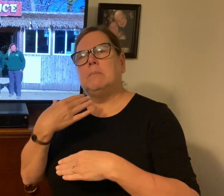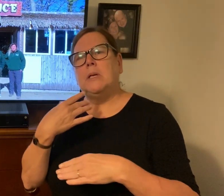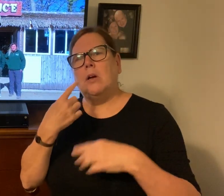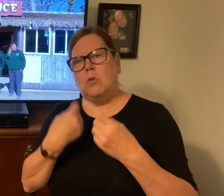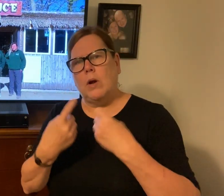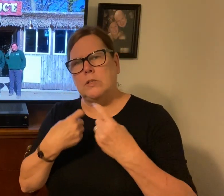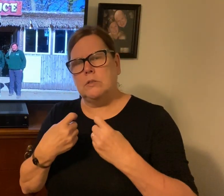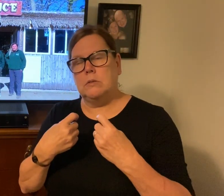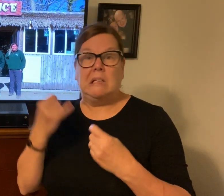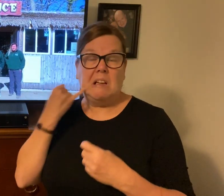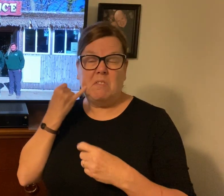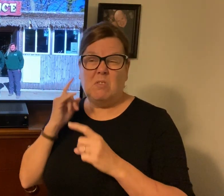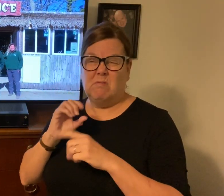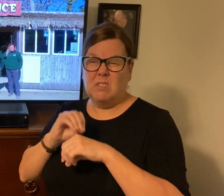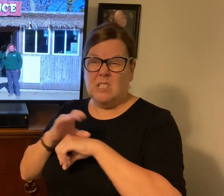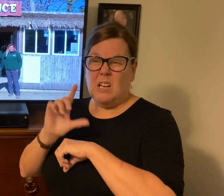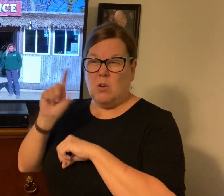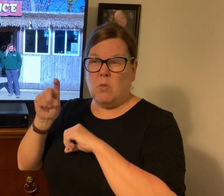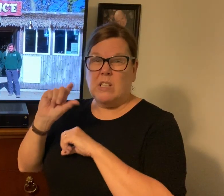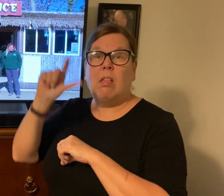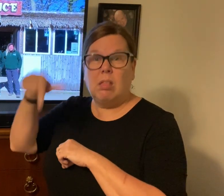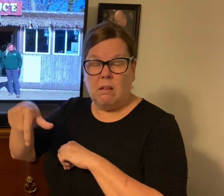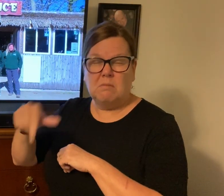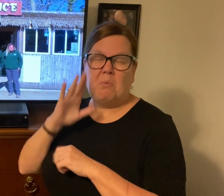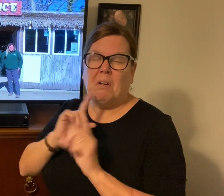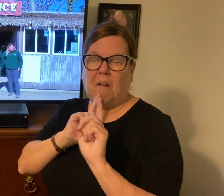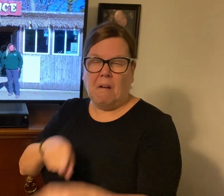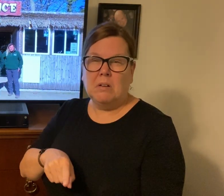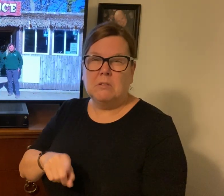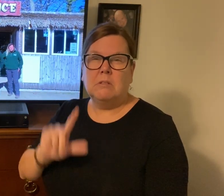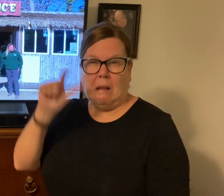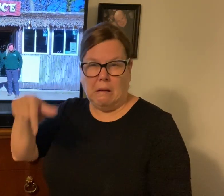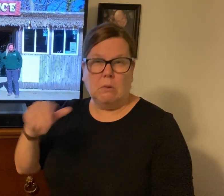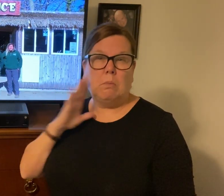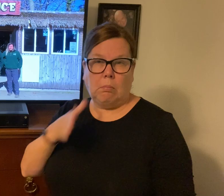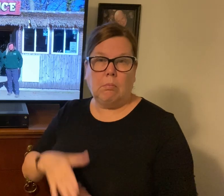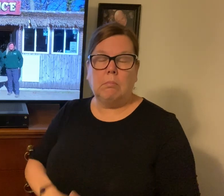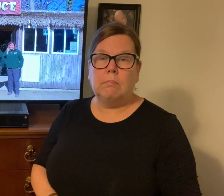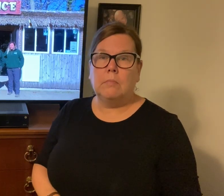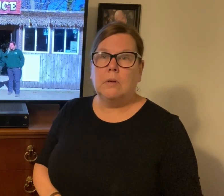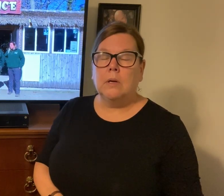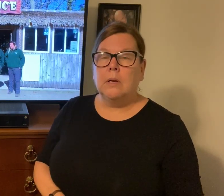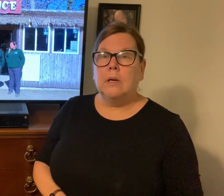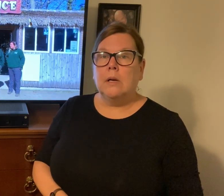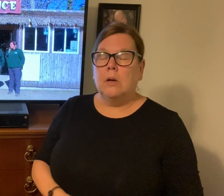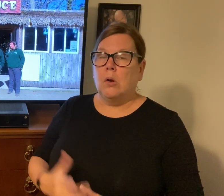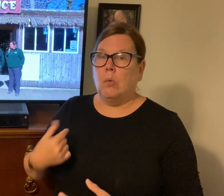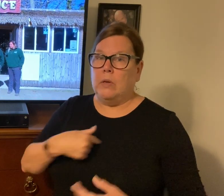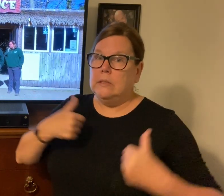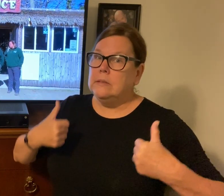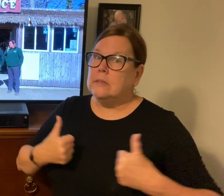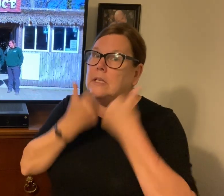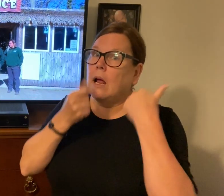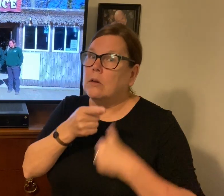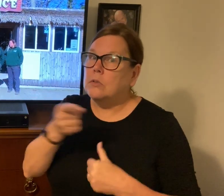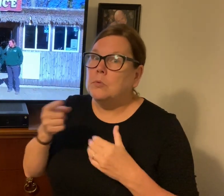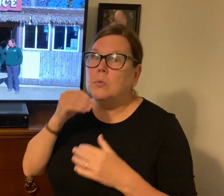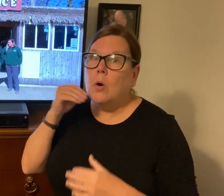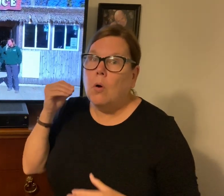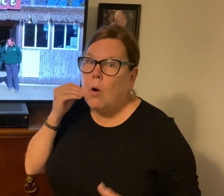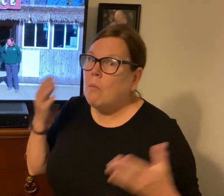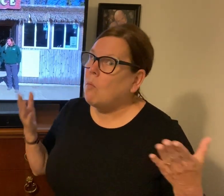away. If you send us a question later in the day, we'll answer it as soon as we possibly can. So we challenge you at